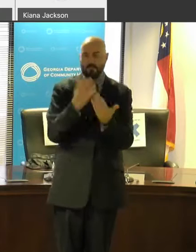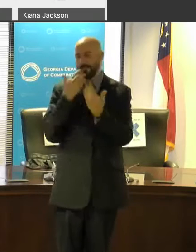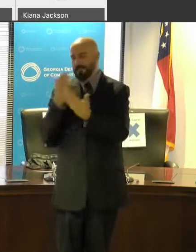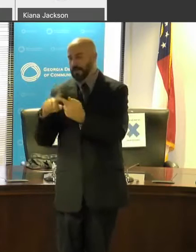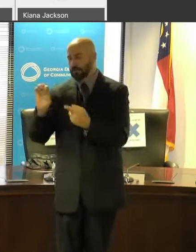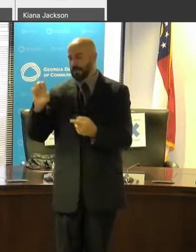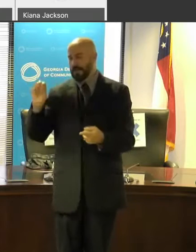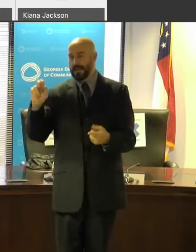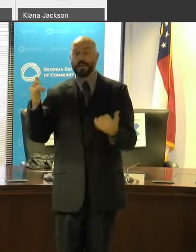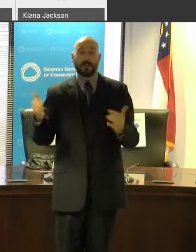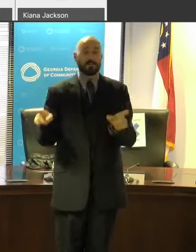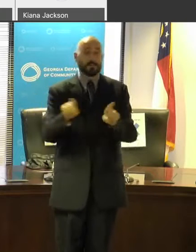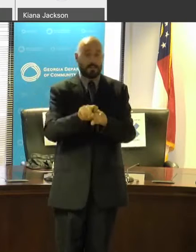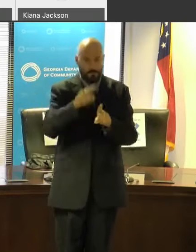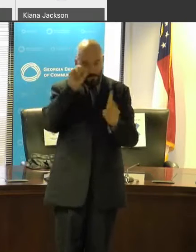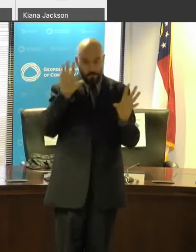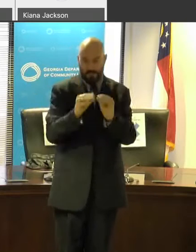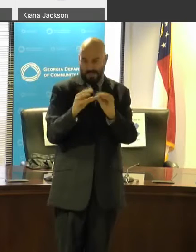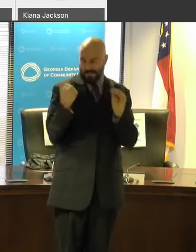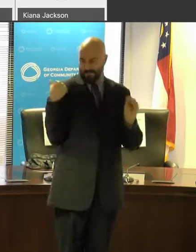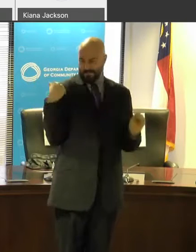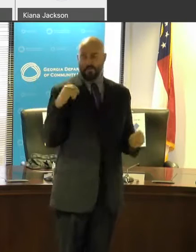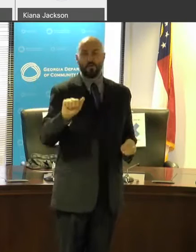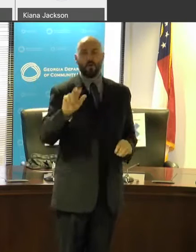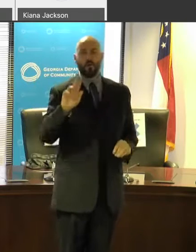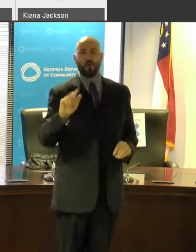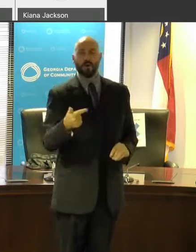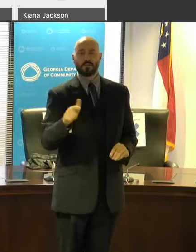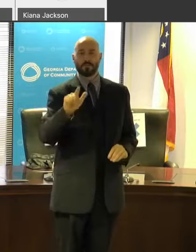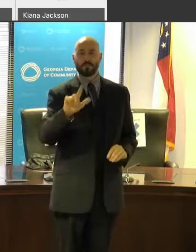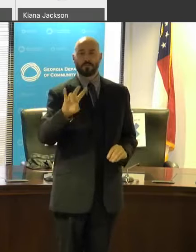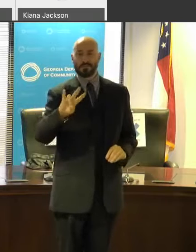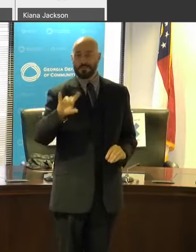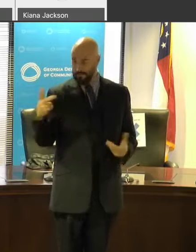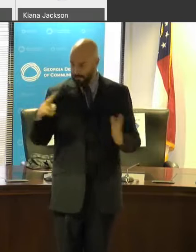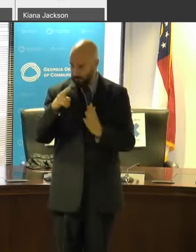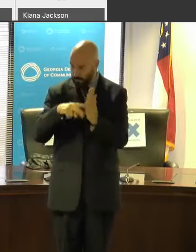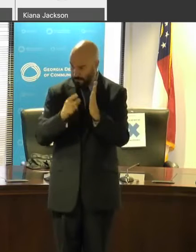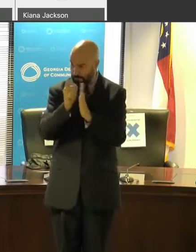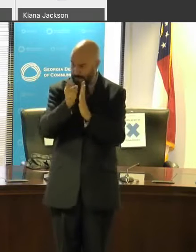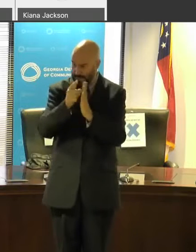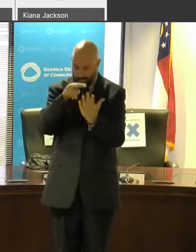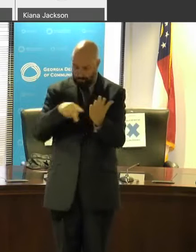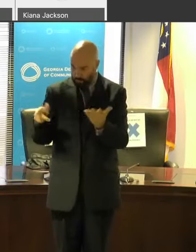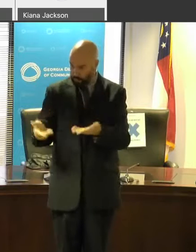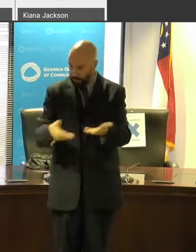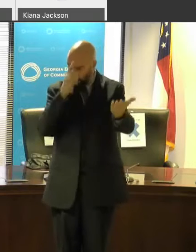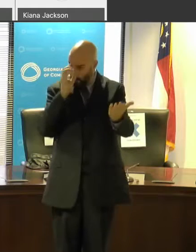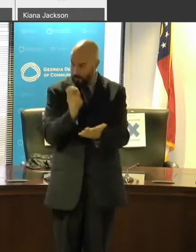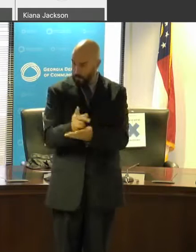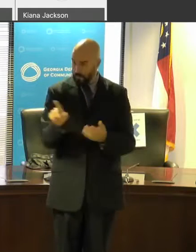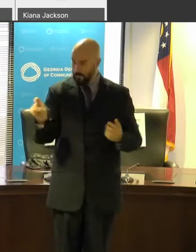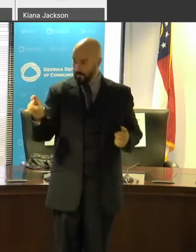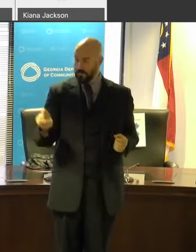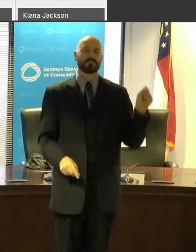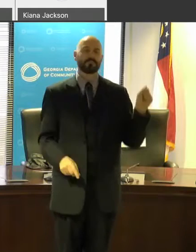August 27 meeting. Have you read the minutes and are you recommending those for approval? Yes, Chairman